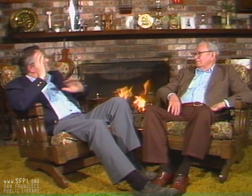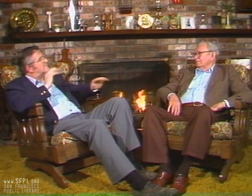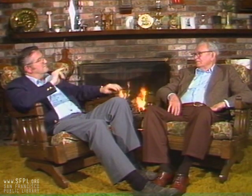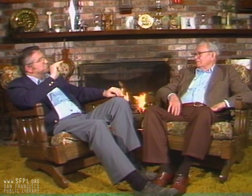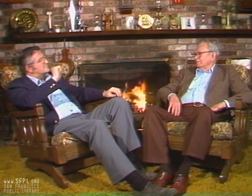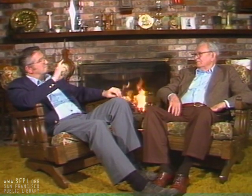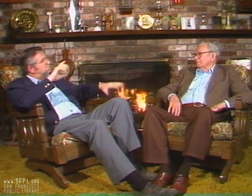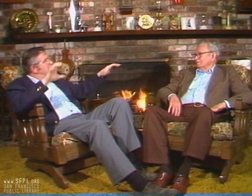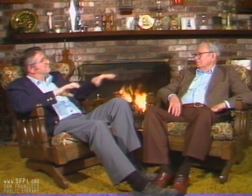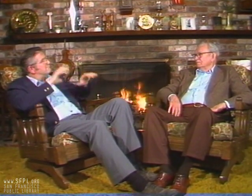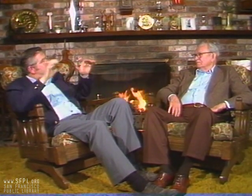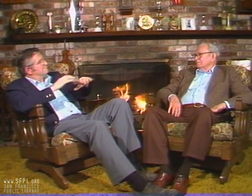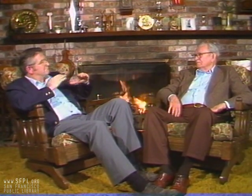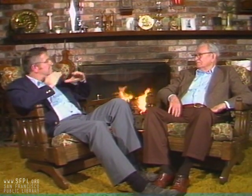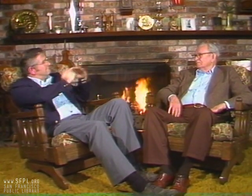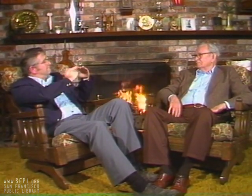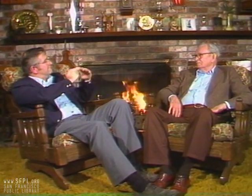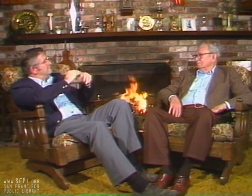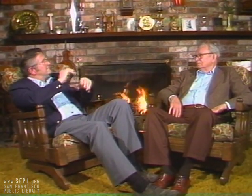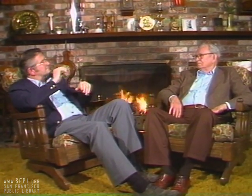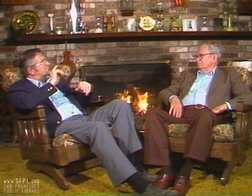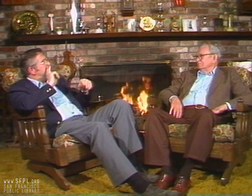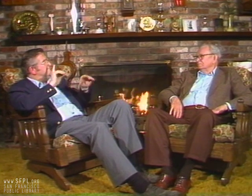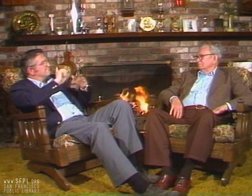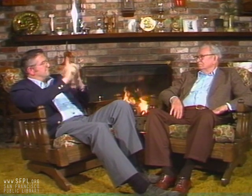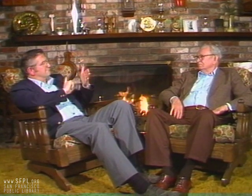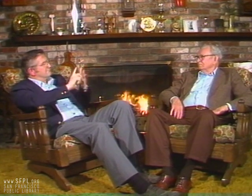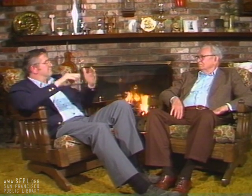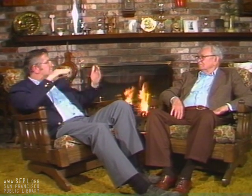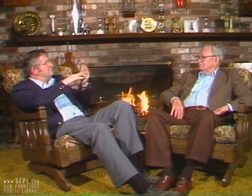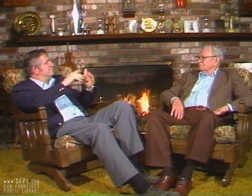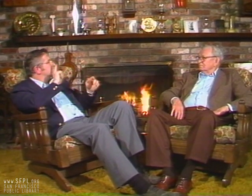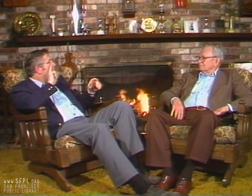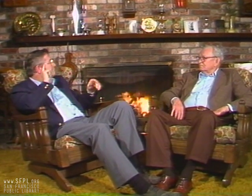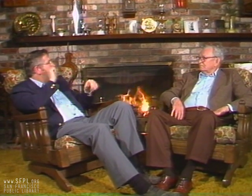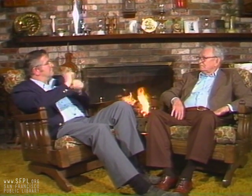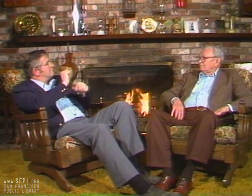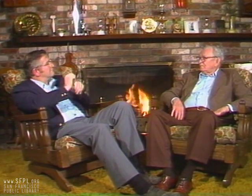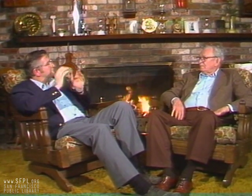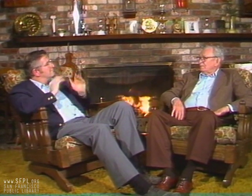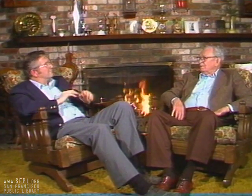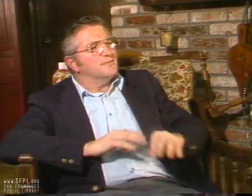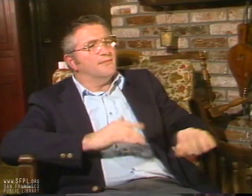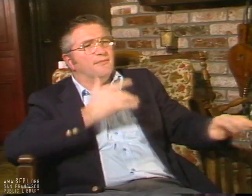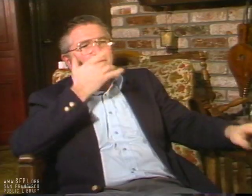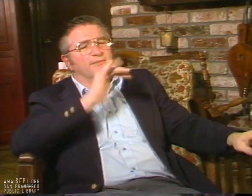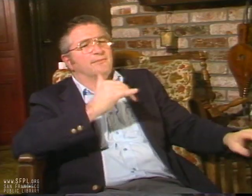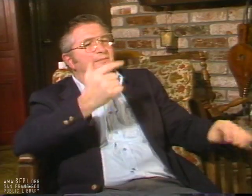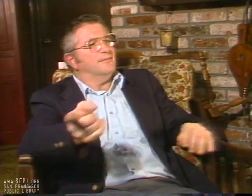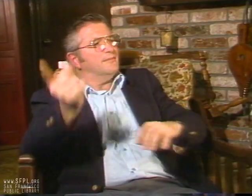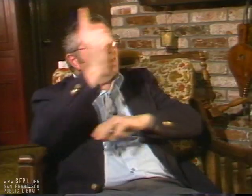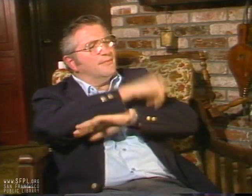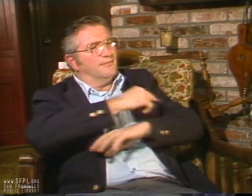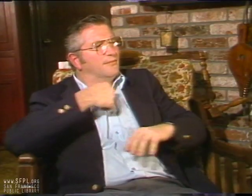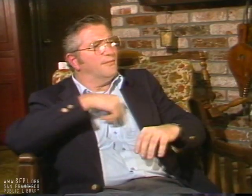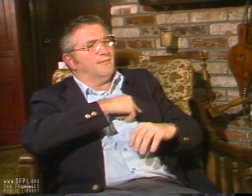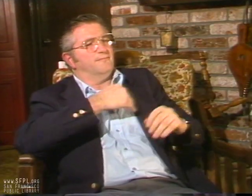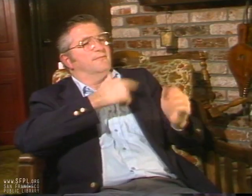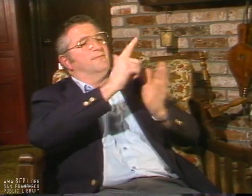The National Association of the Deaf has been a major advocate for deaf rights. As a result, we now have many laws